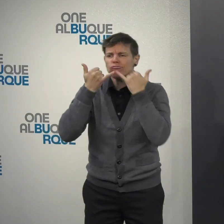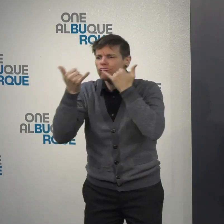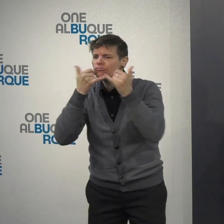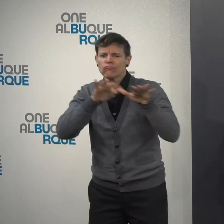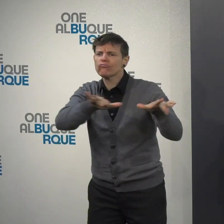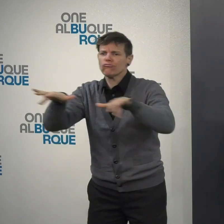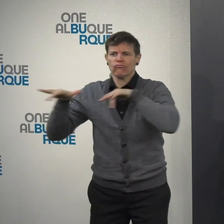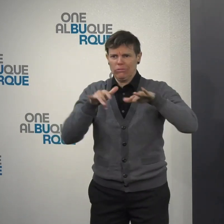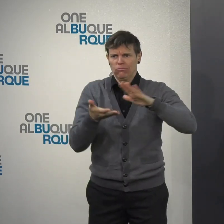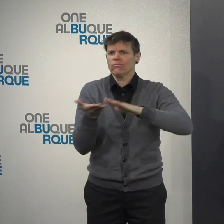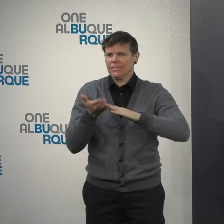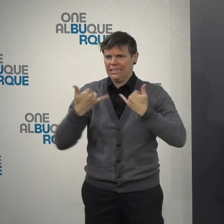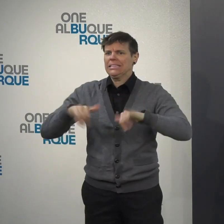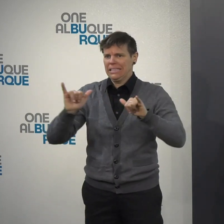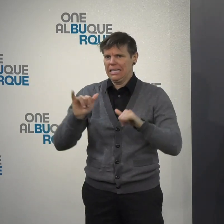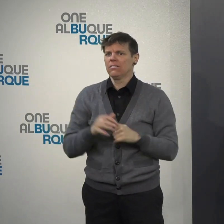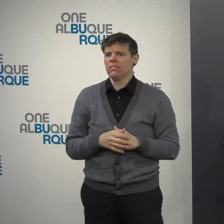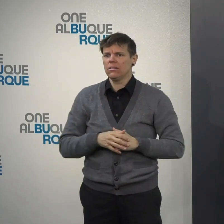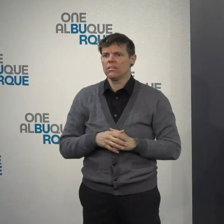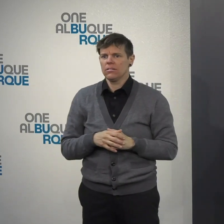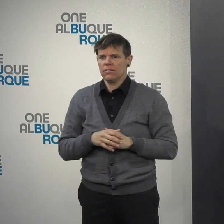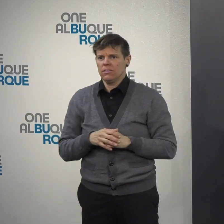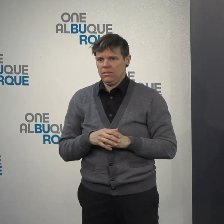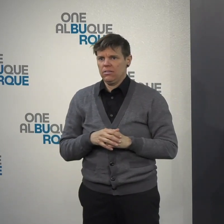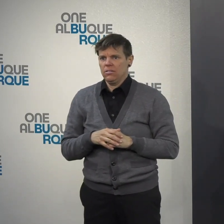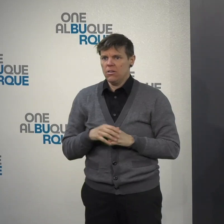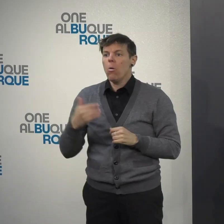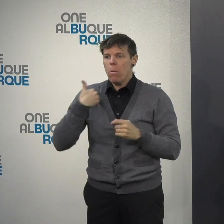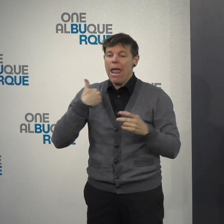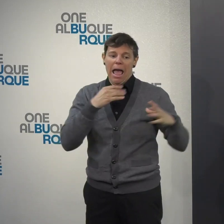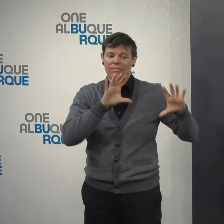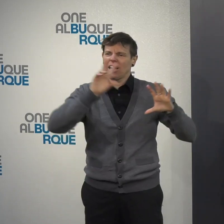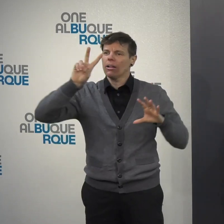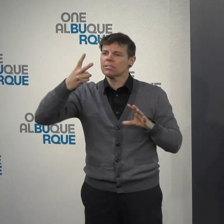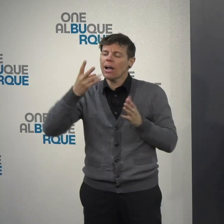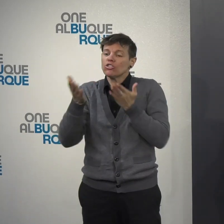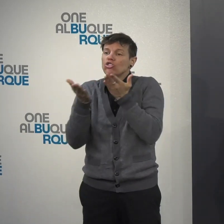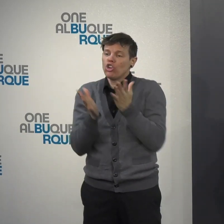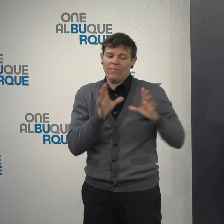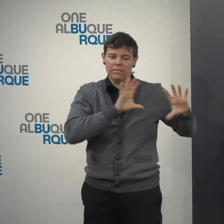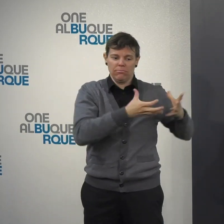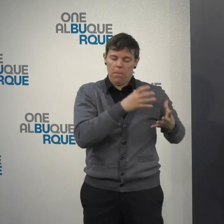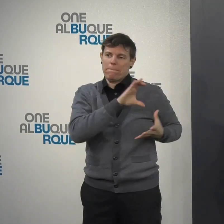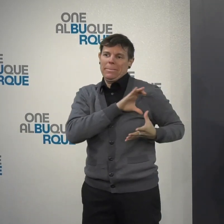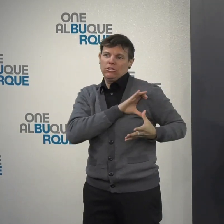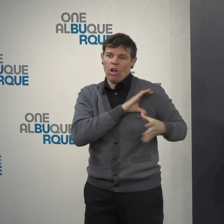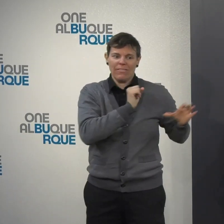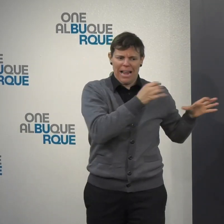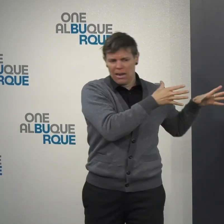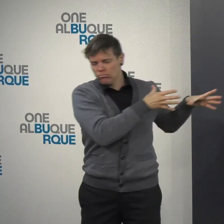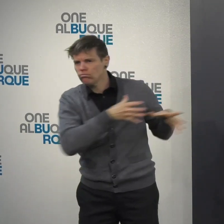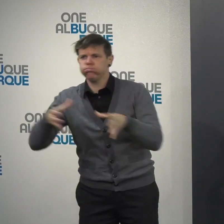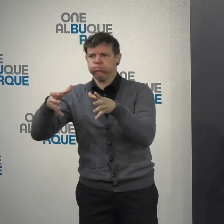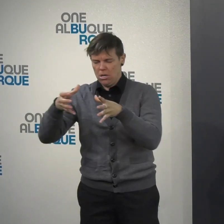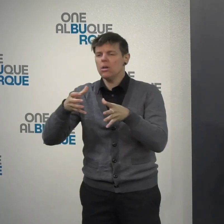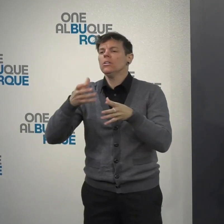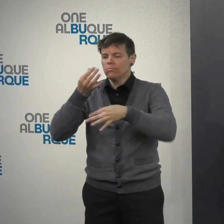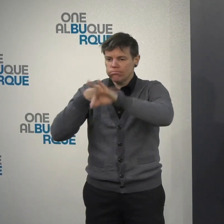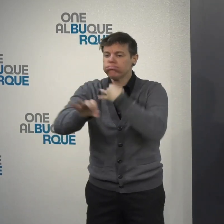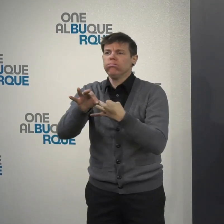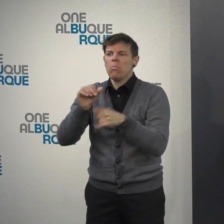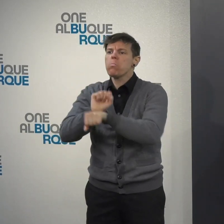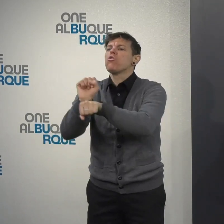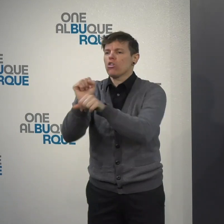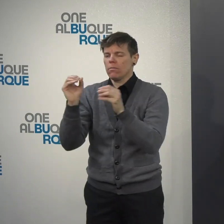functions but can be called to service as officers to backfill those positions. Our second tier is where there's an